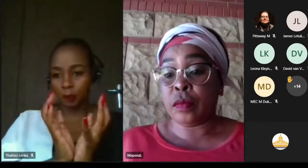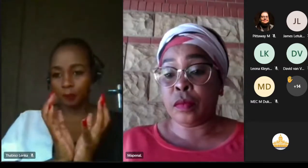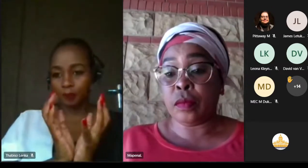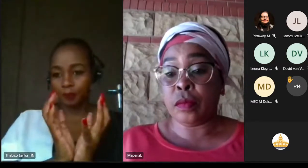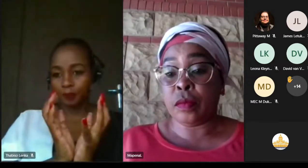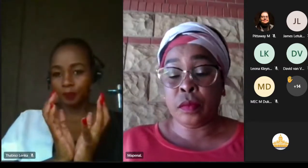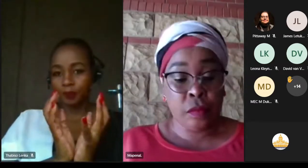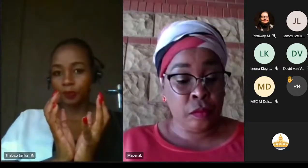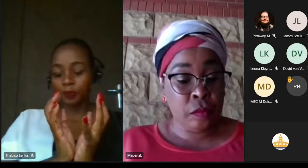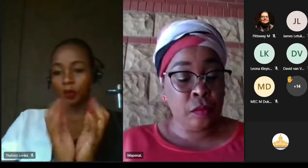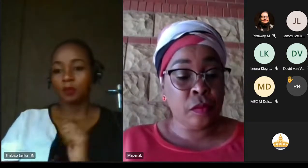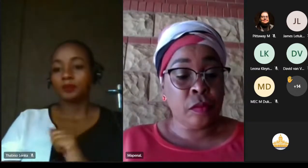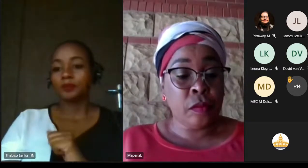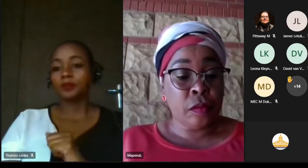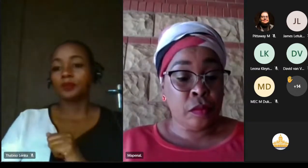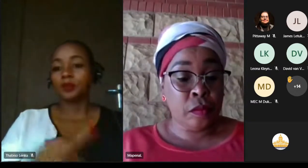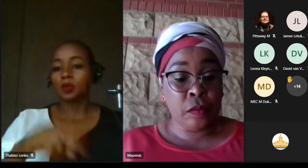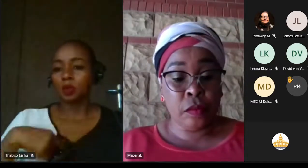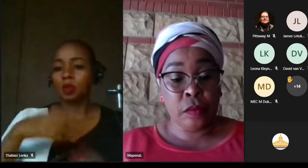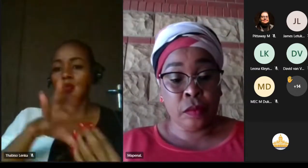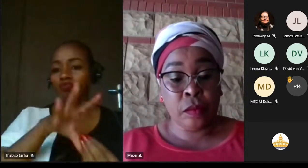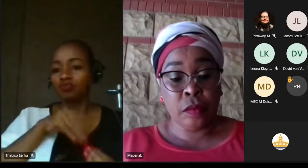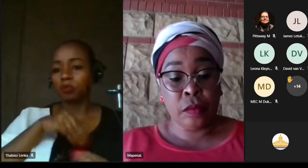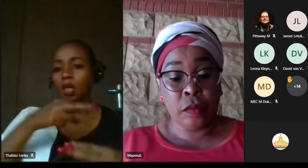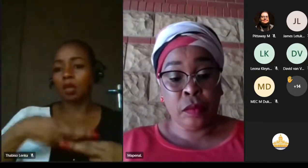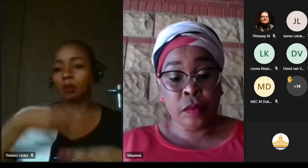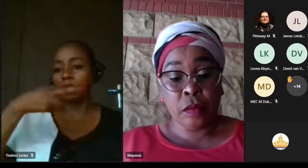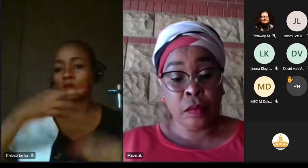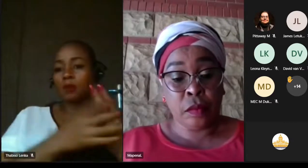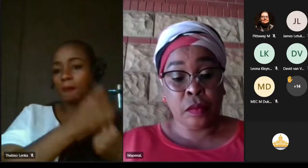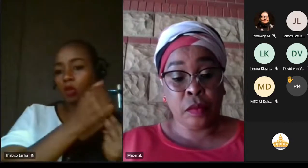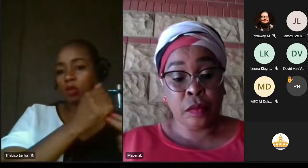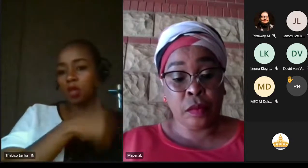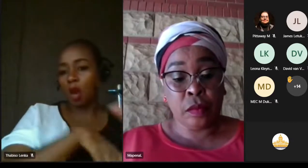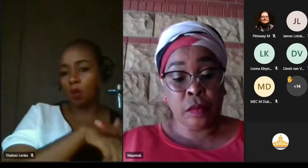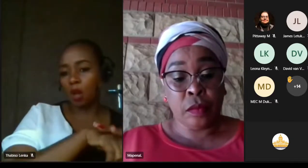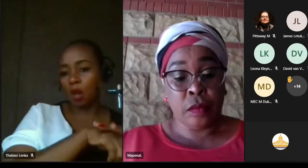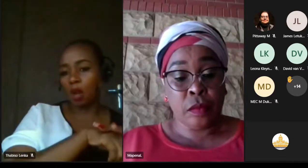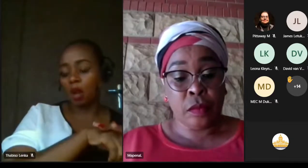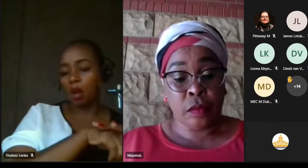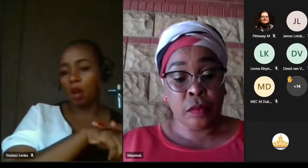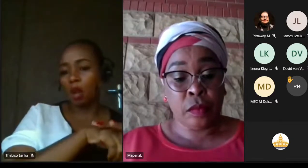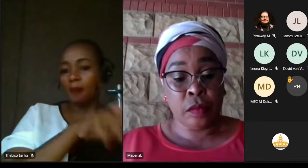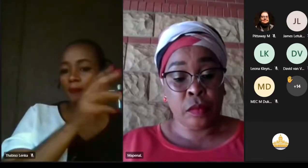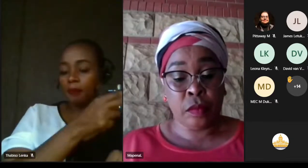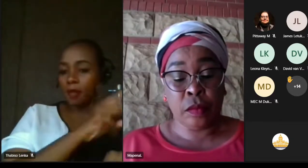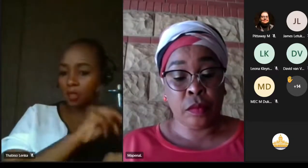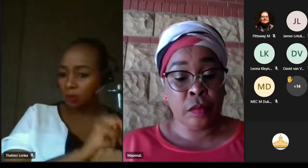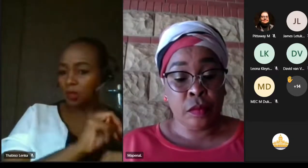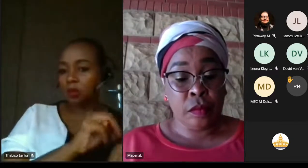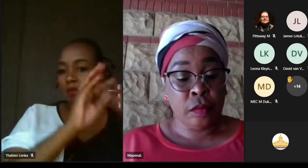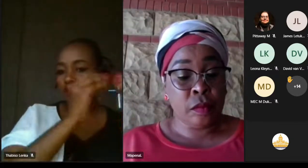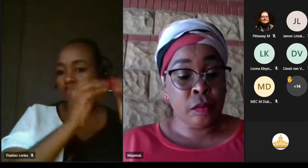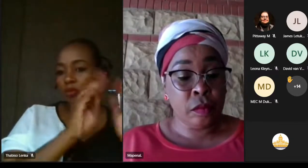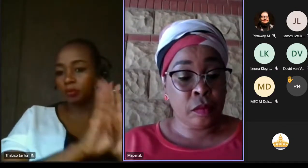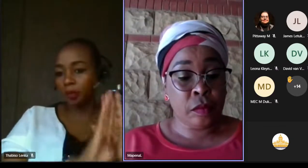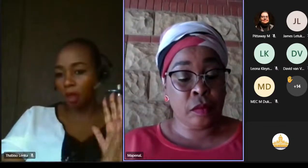just adopted the reports on both Local Government Municipal Systems Amendment